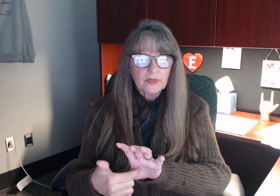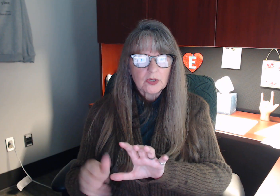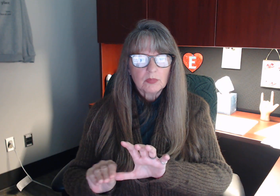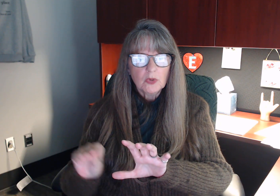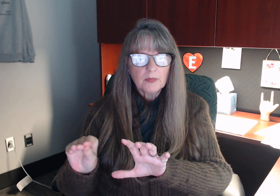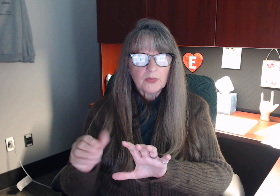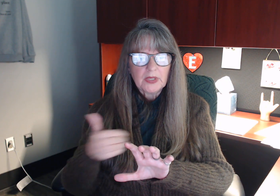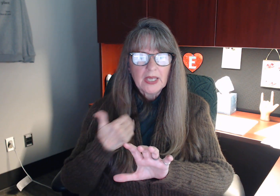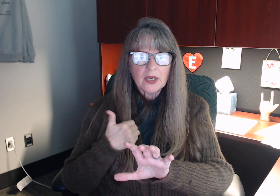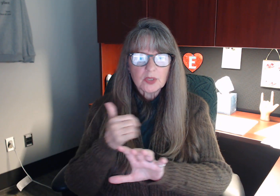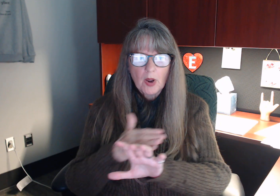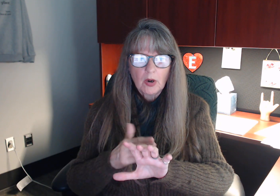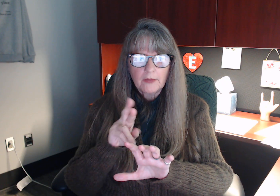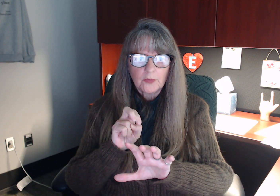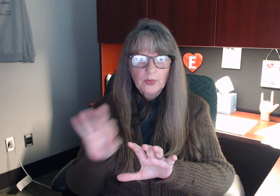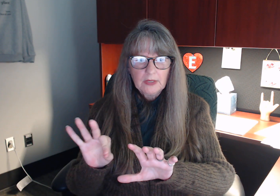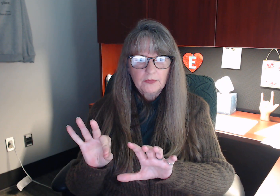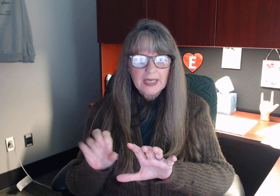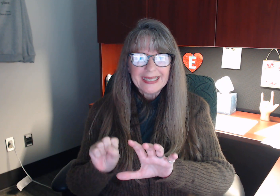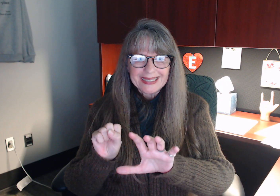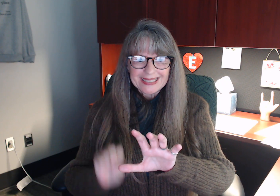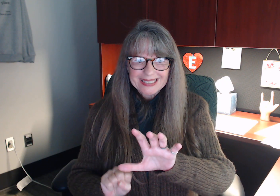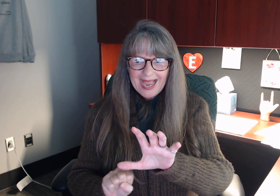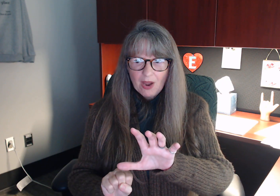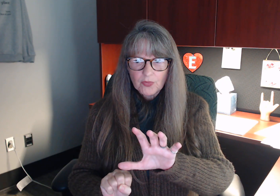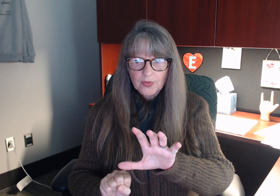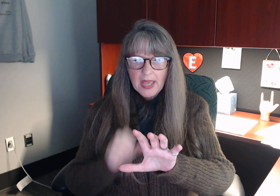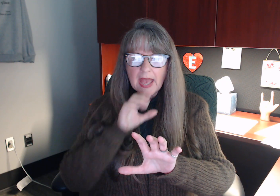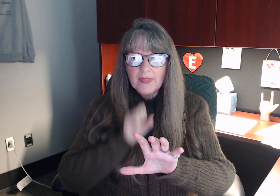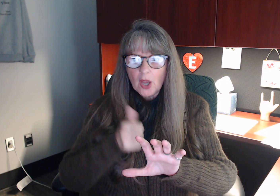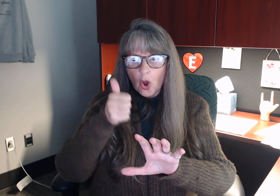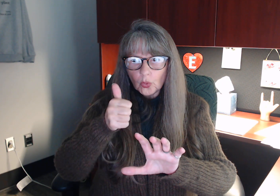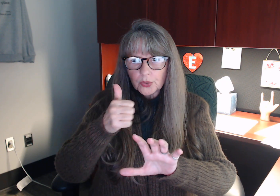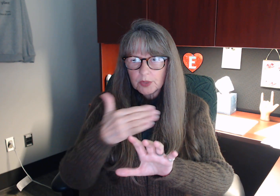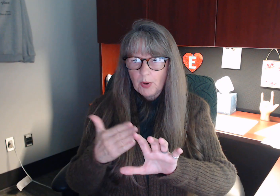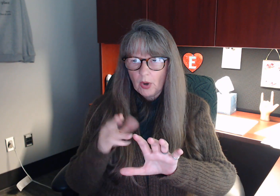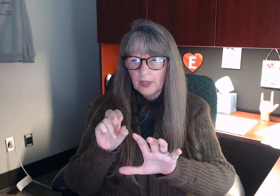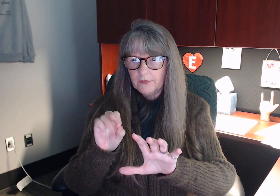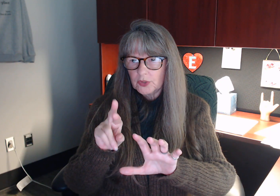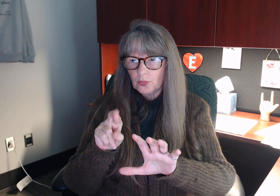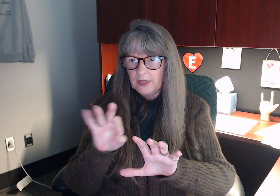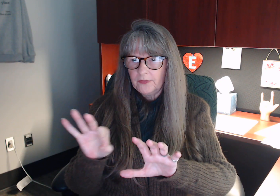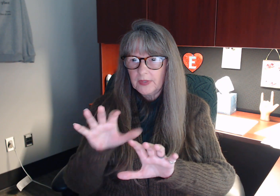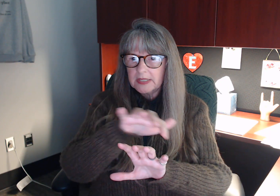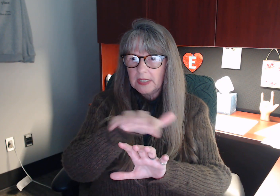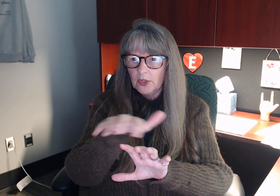this movement with the youngest part of the reef is in the south, and the oldest part of this reef is in the